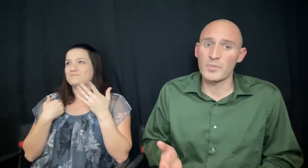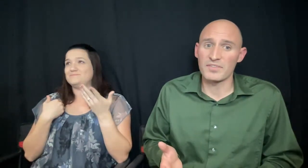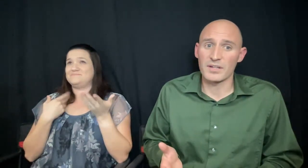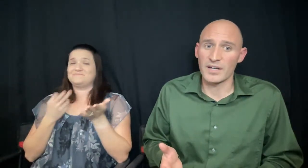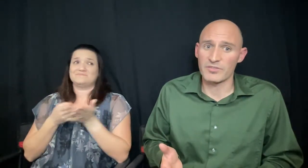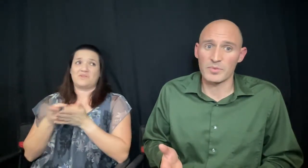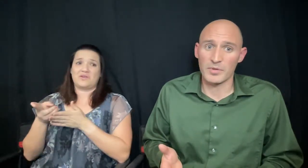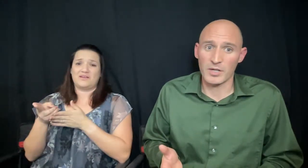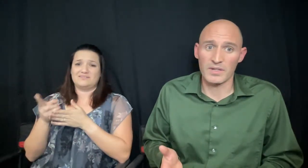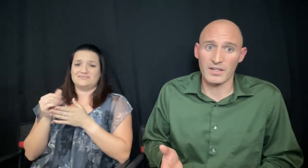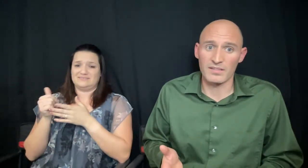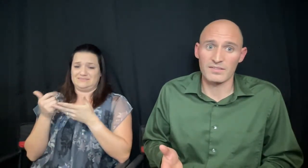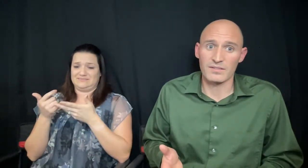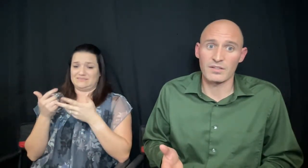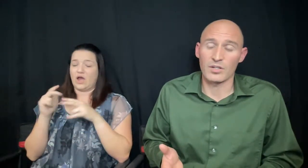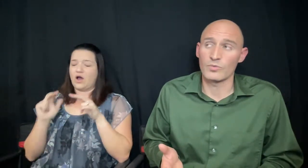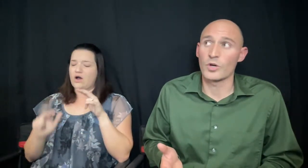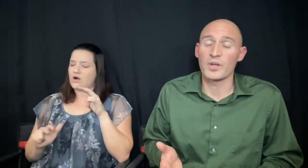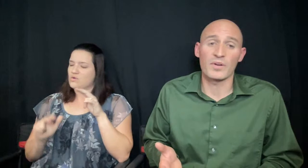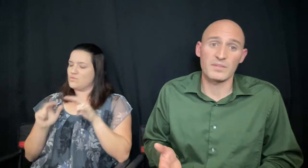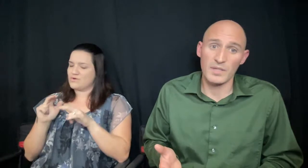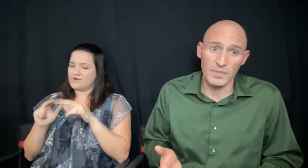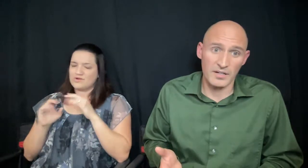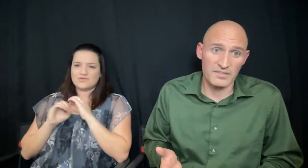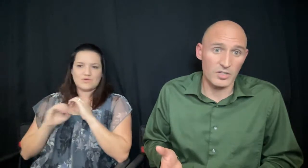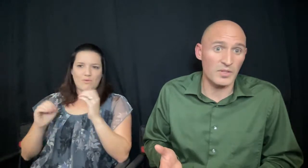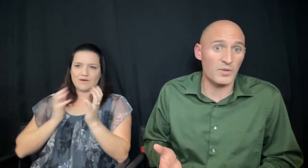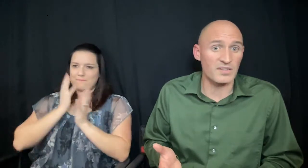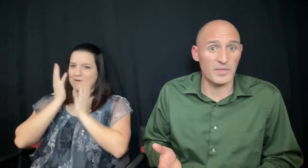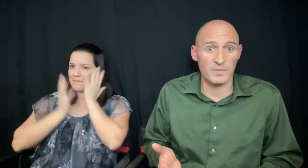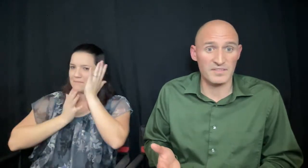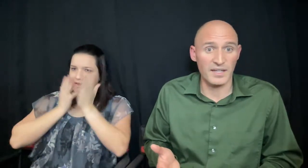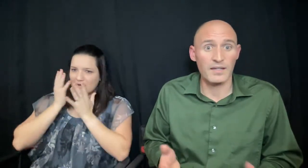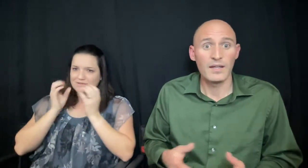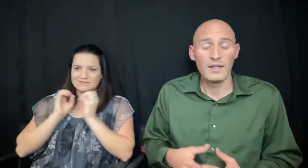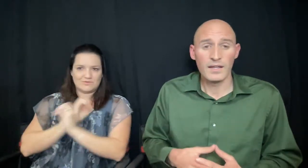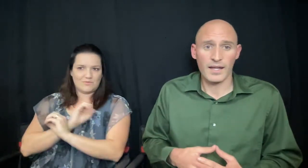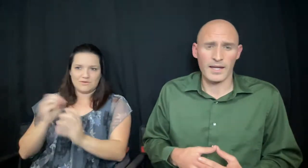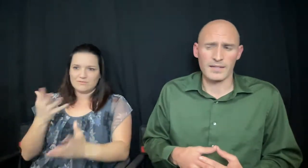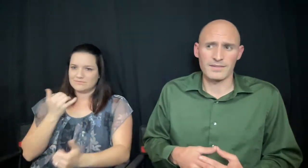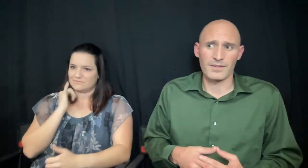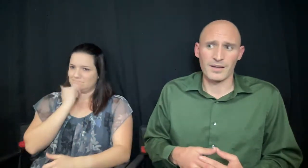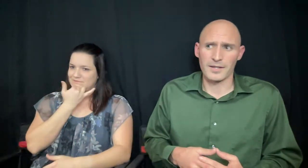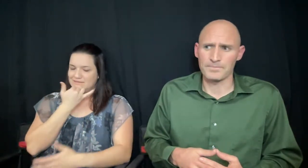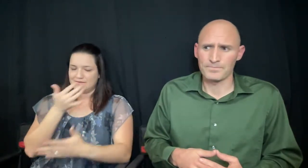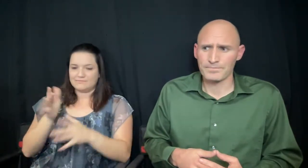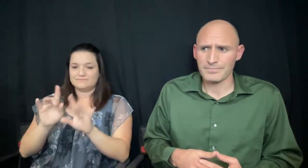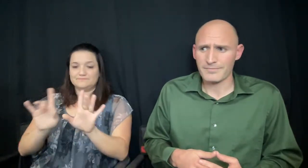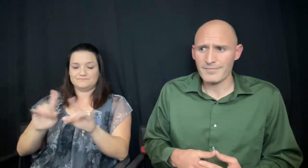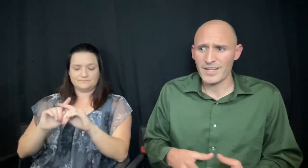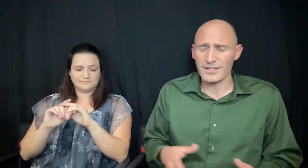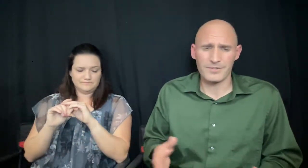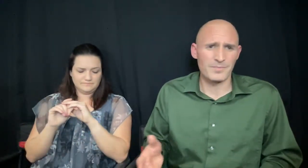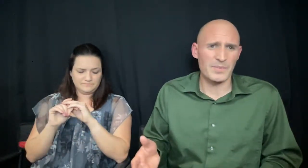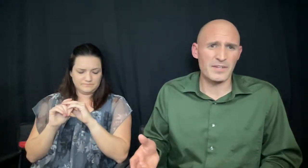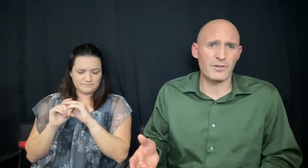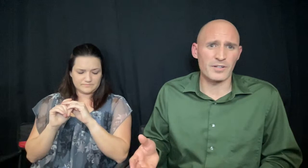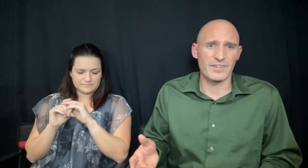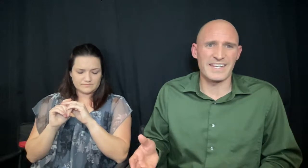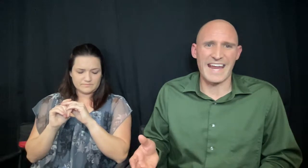most uncomfortable part because, nobody wants to be embarrassed and nobody wants to make a mistake. And, maybe you've heard of